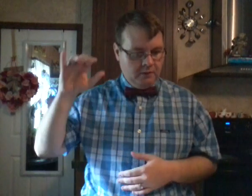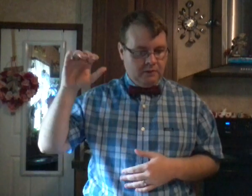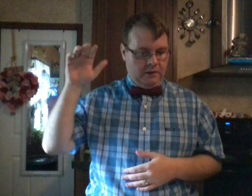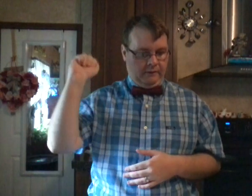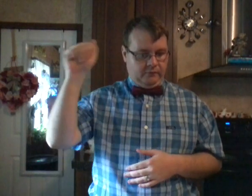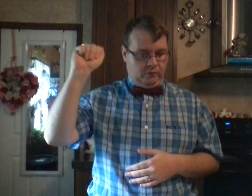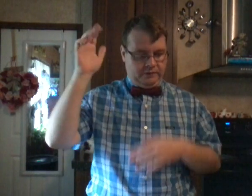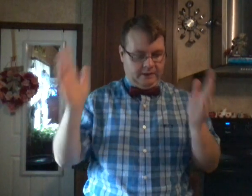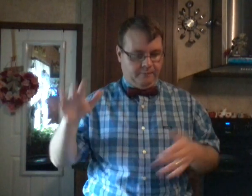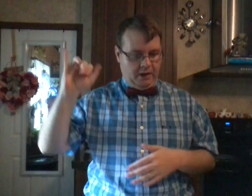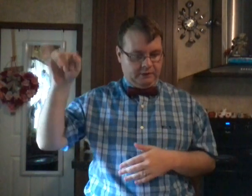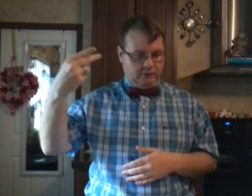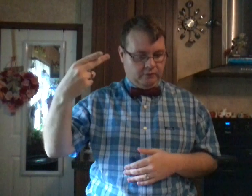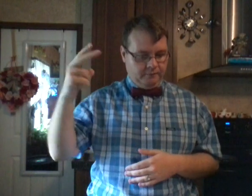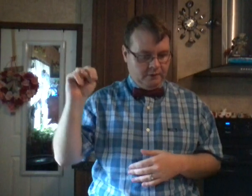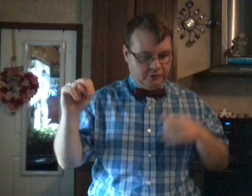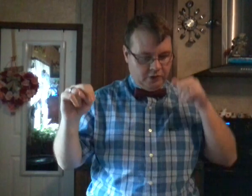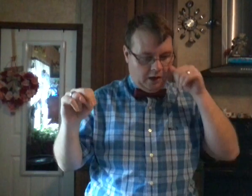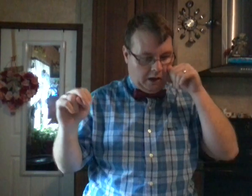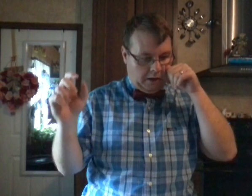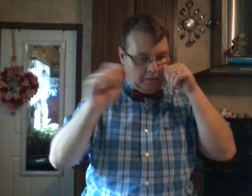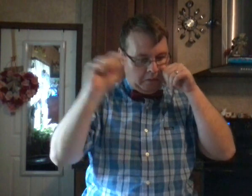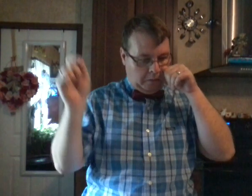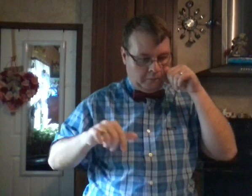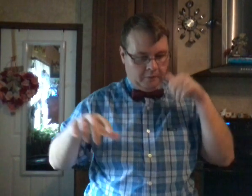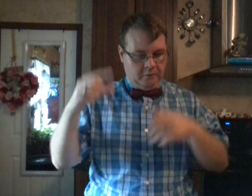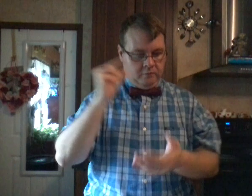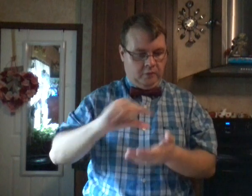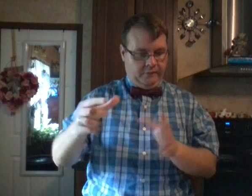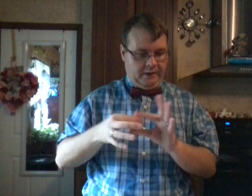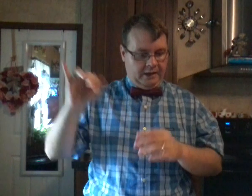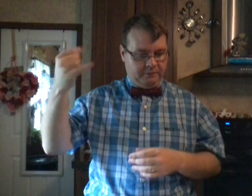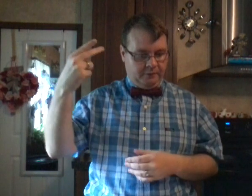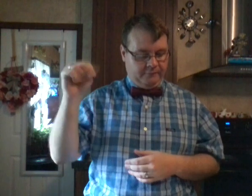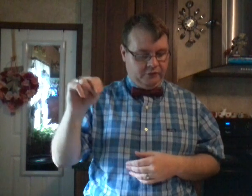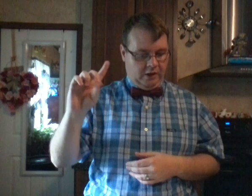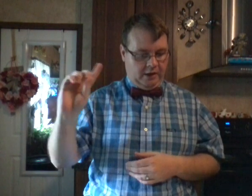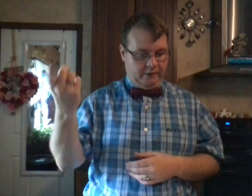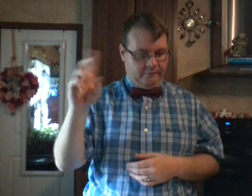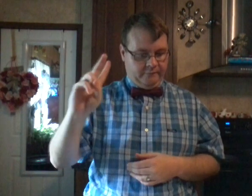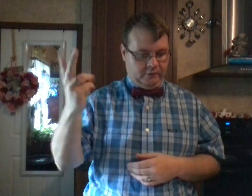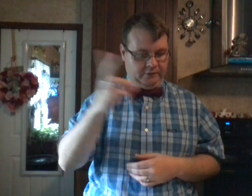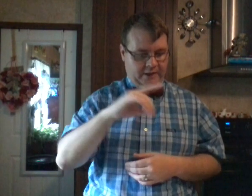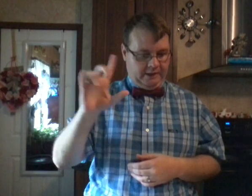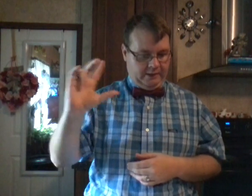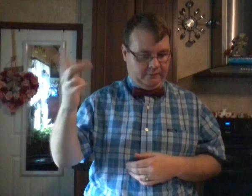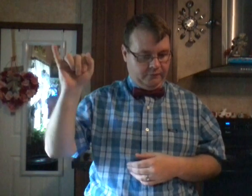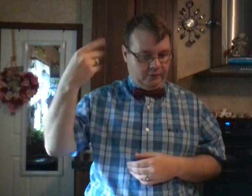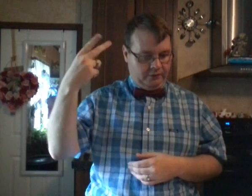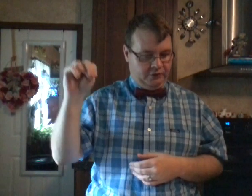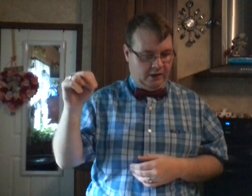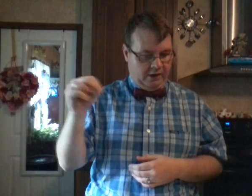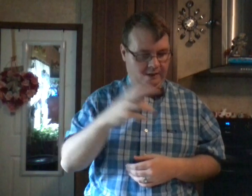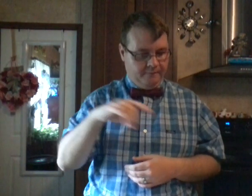and, of course, the apostle John wrote the gospel of John, 1st, 2nd, and 3rd John,